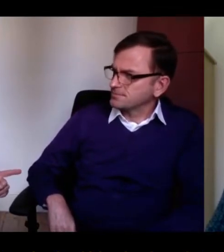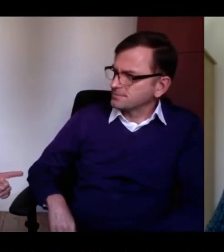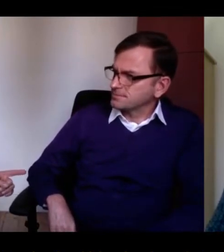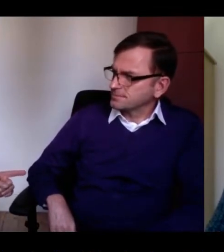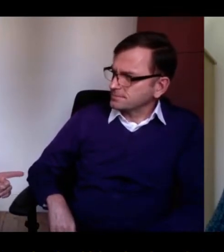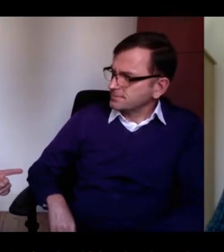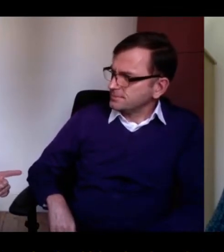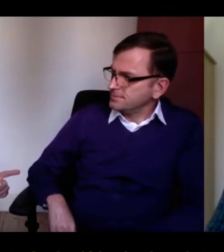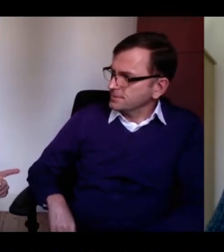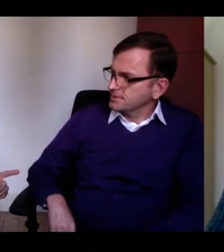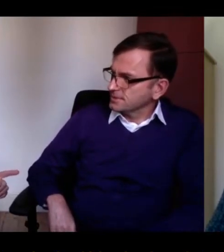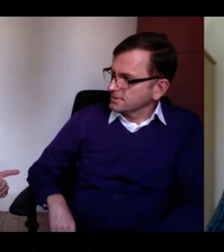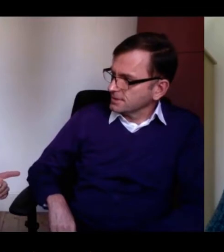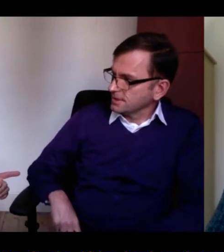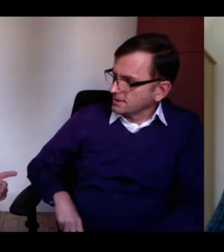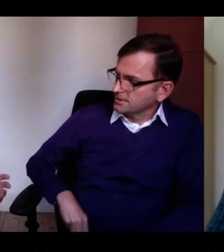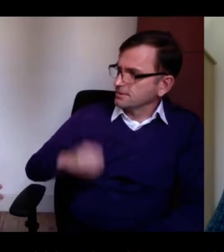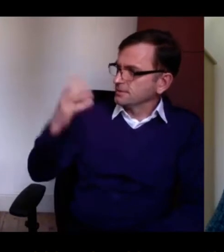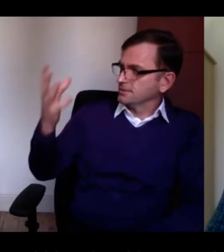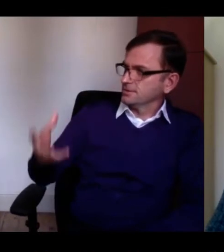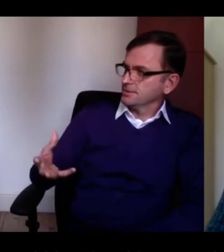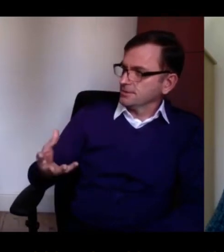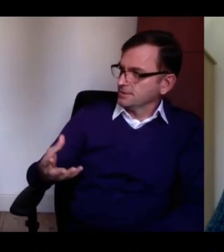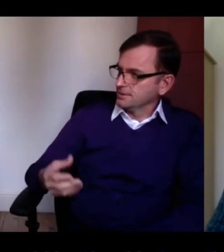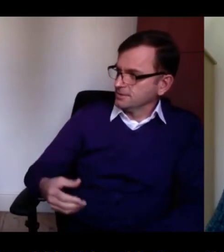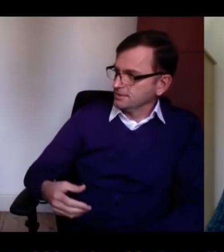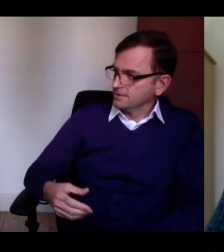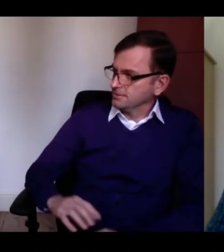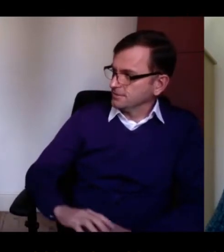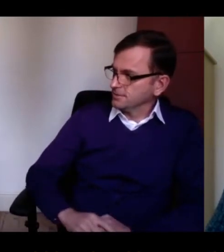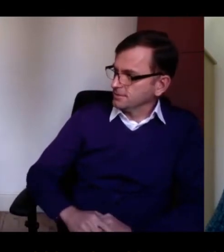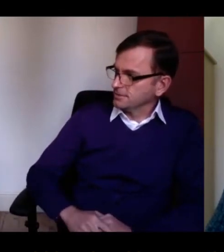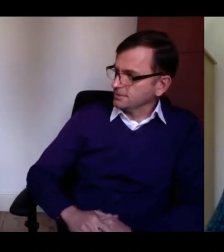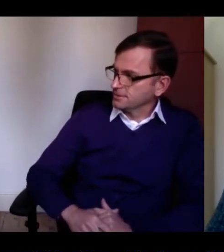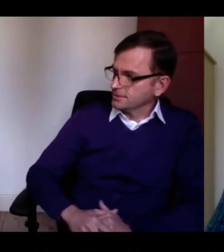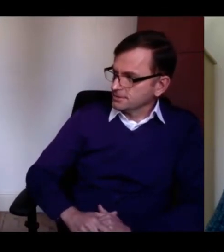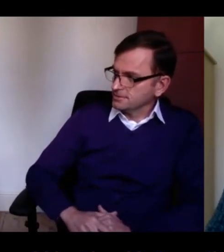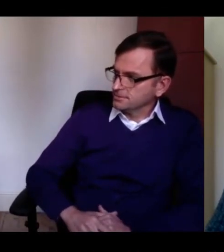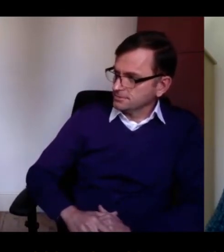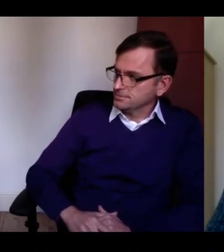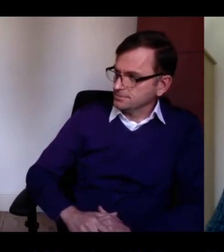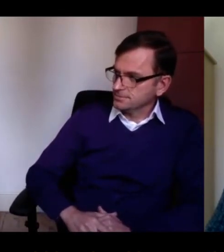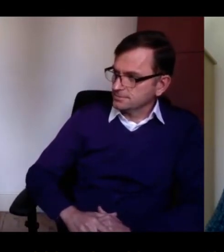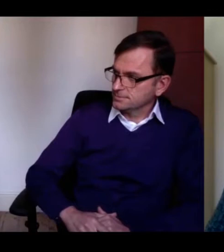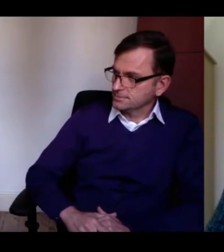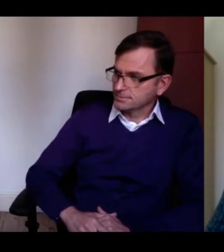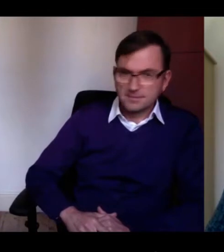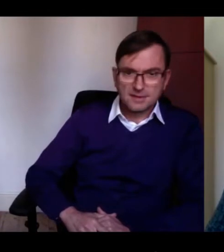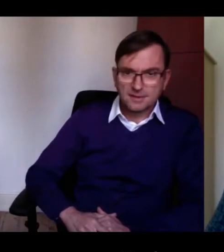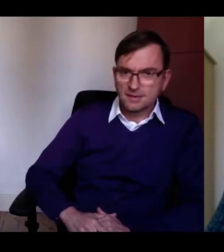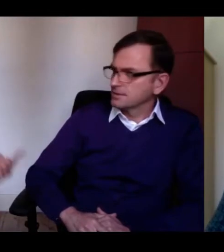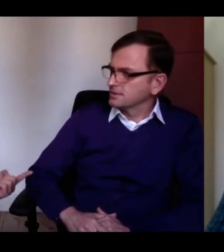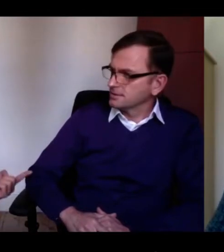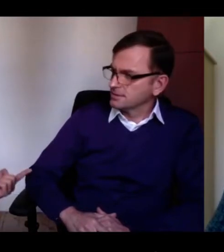If he had an interpreter in his pocket, he would just be able to go through life as easy as I do as a hearing person. Yeah. Yeah.